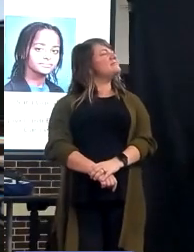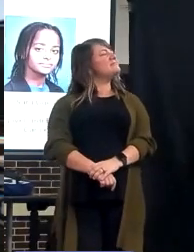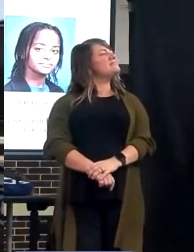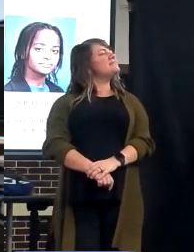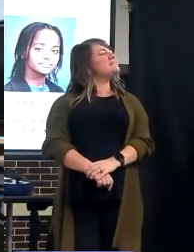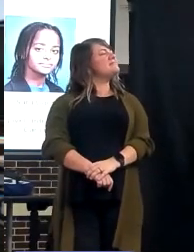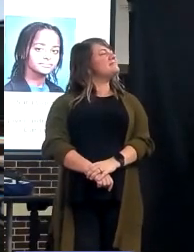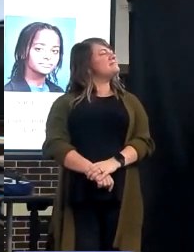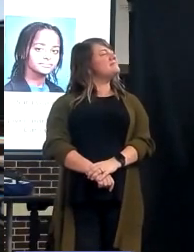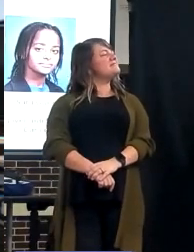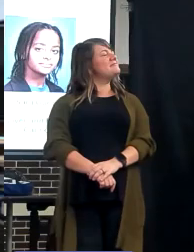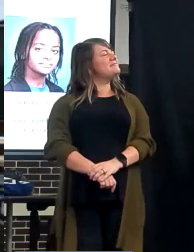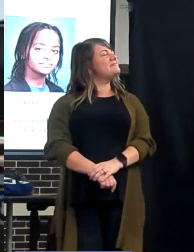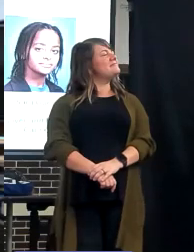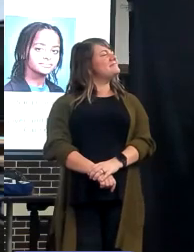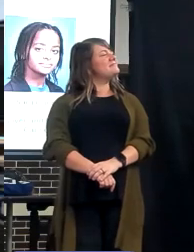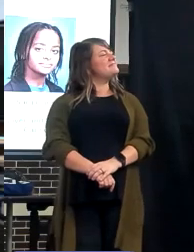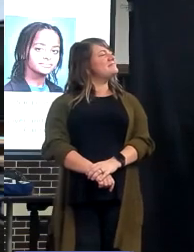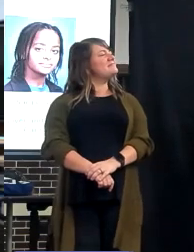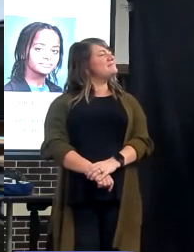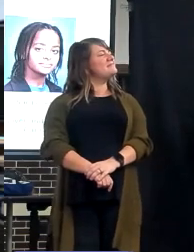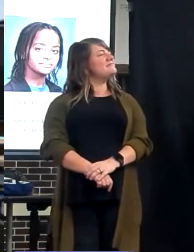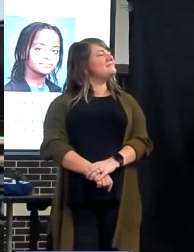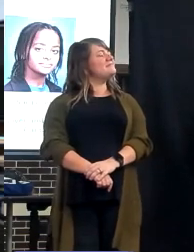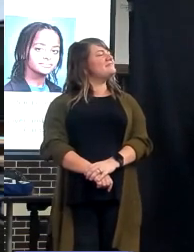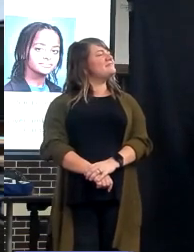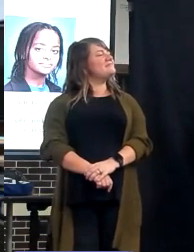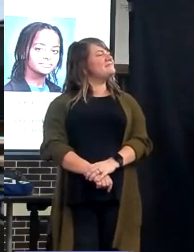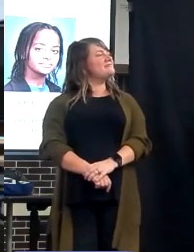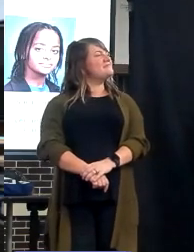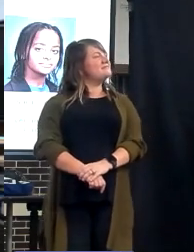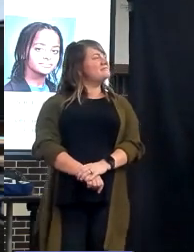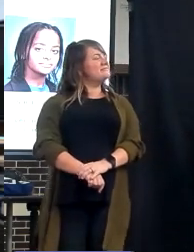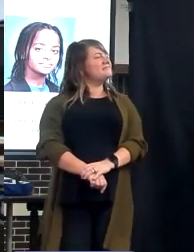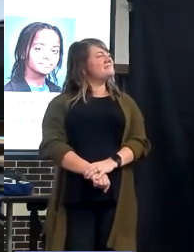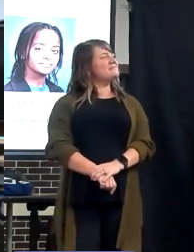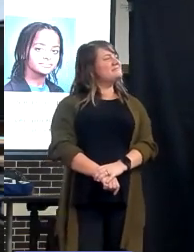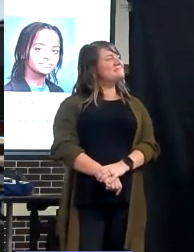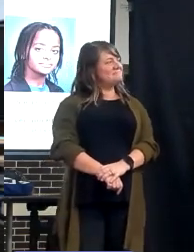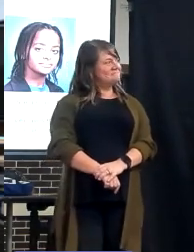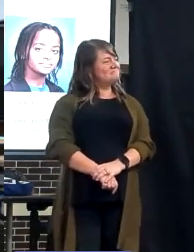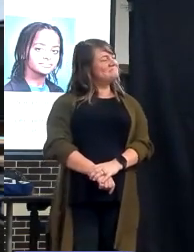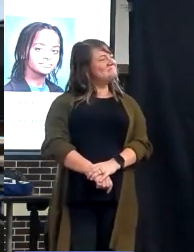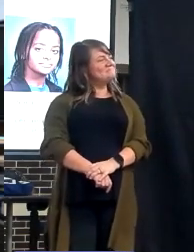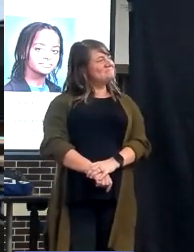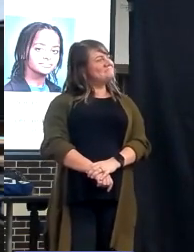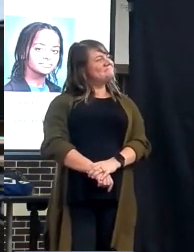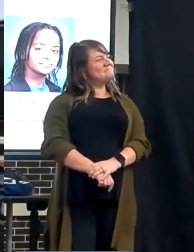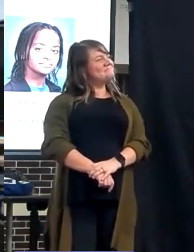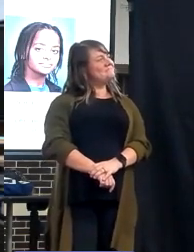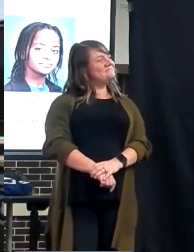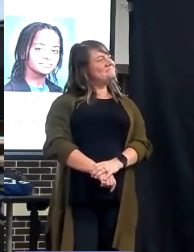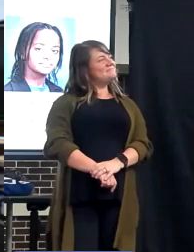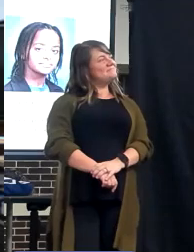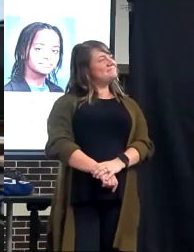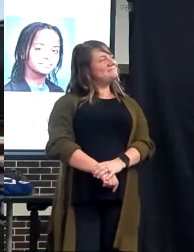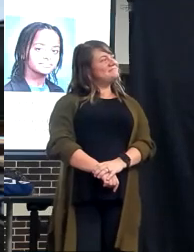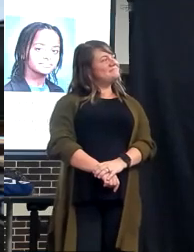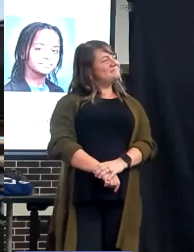cells and how those cells develop and mutate into what is considered a sickness. I really enjoyed learning about that.